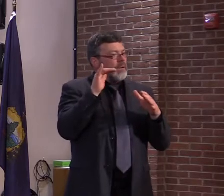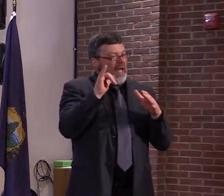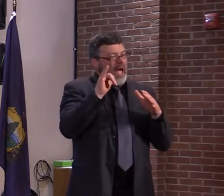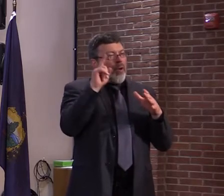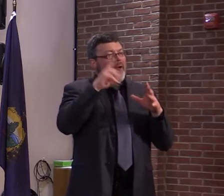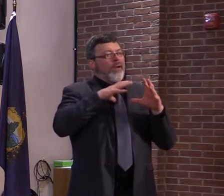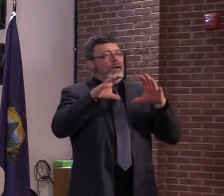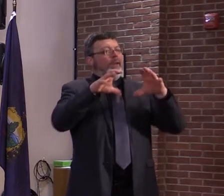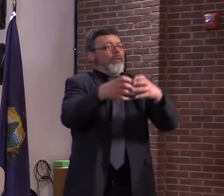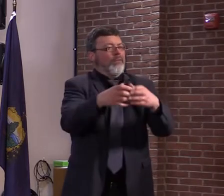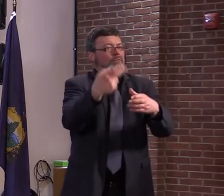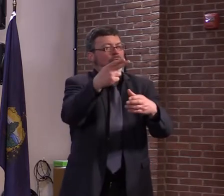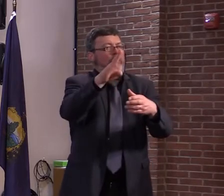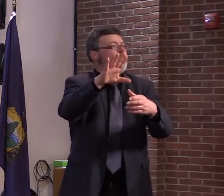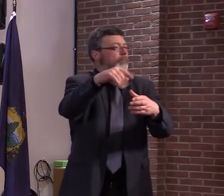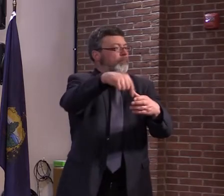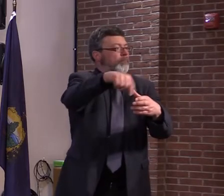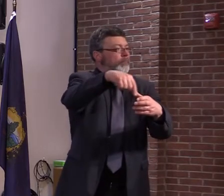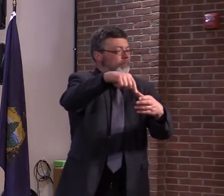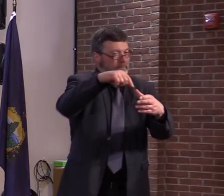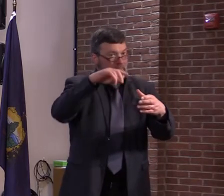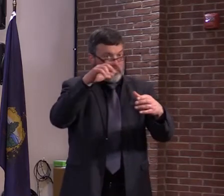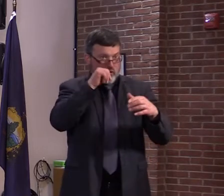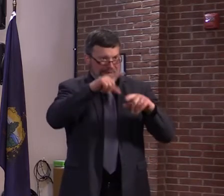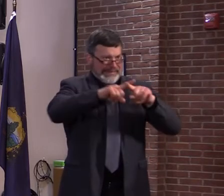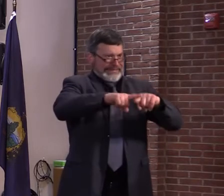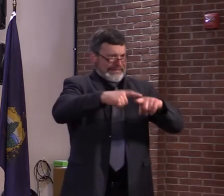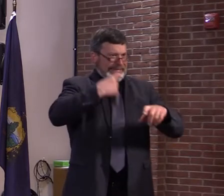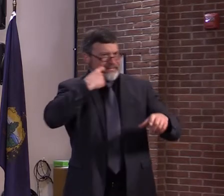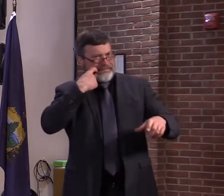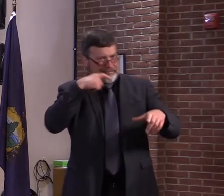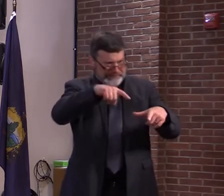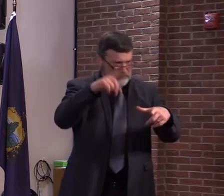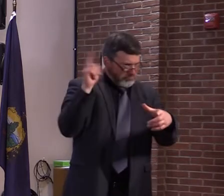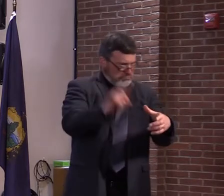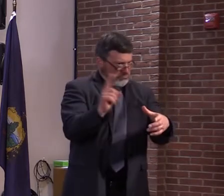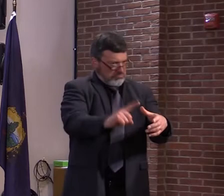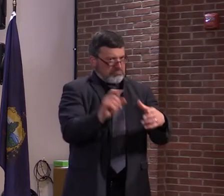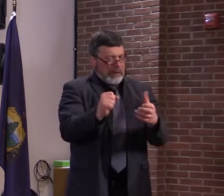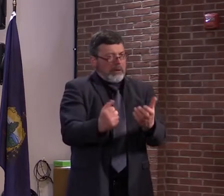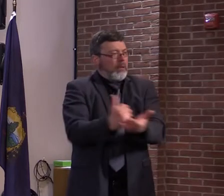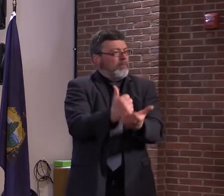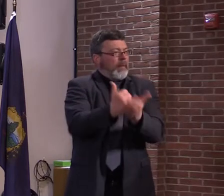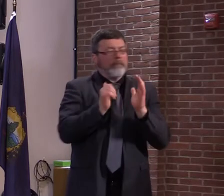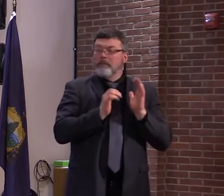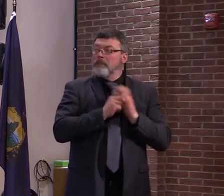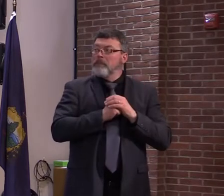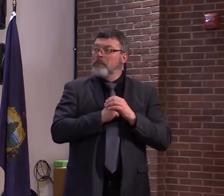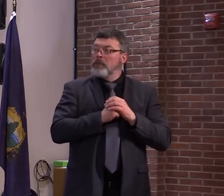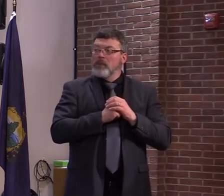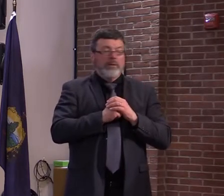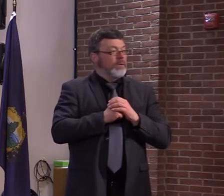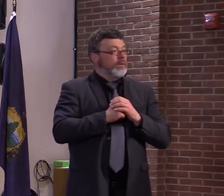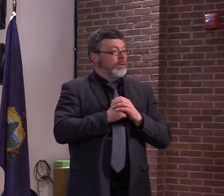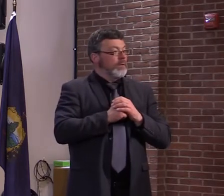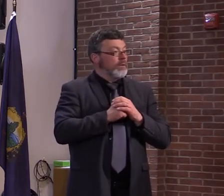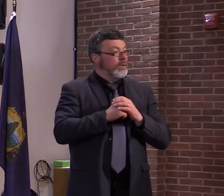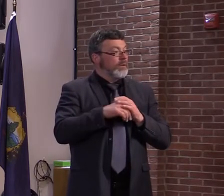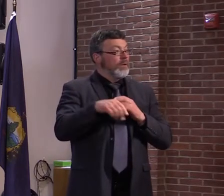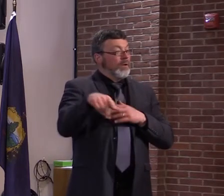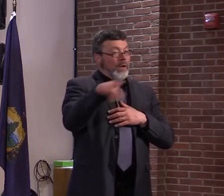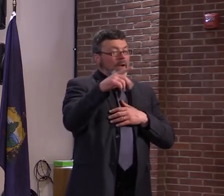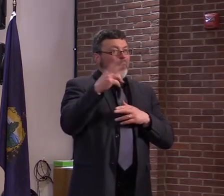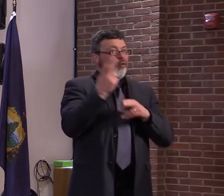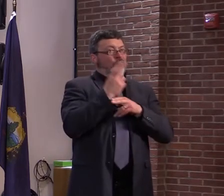complex addiction specialty center with addiction specialists at it, many people getting methadone at that